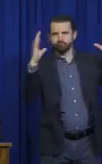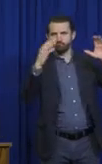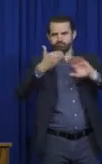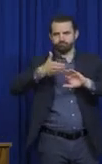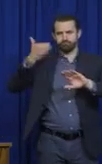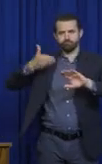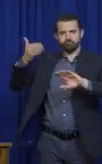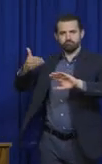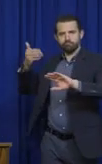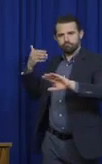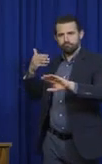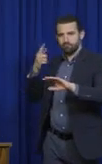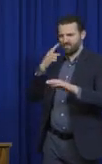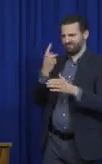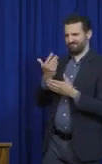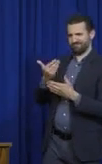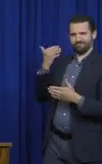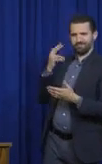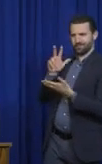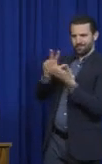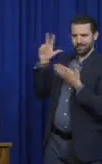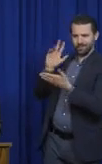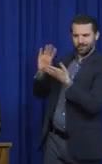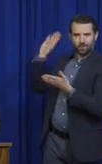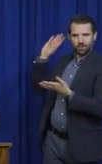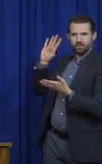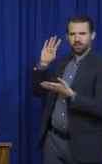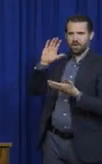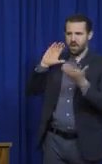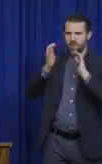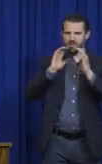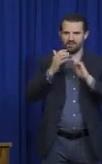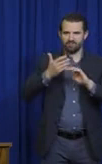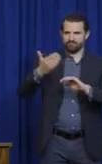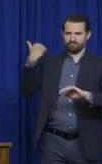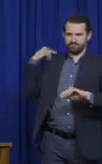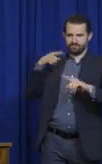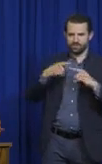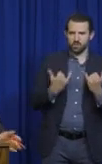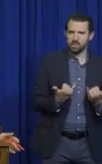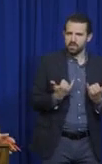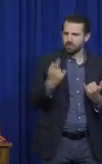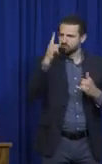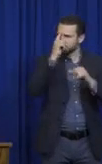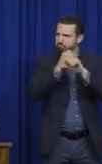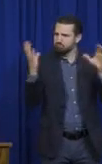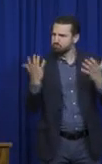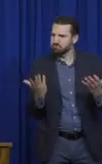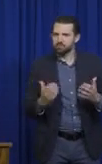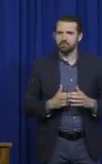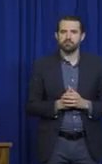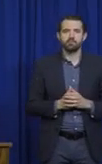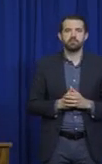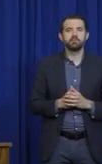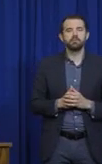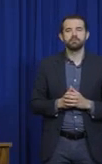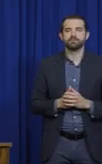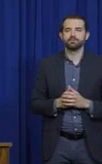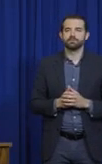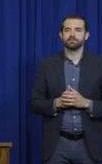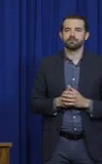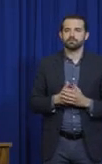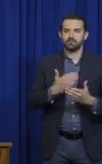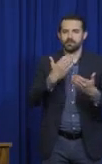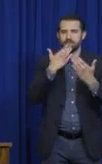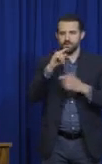So TJ asks about how does today compare with what we expected a couple weeks ago? And TJ,